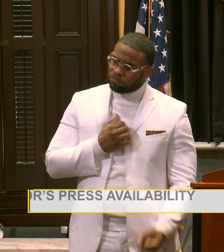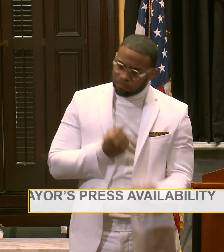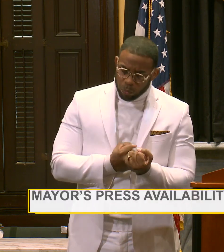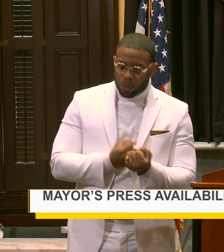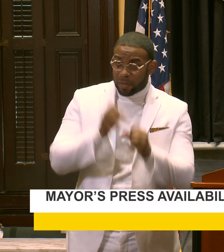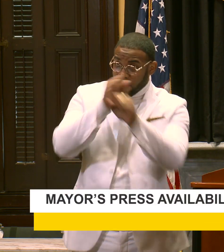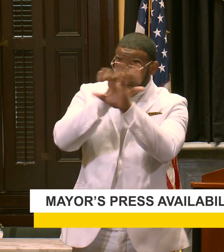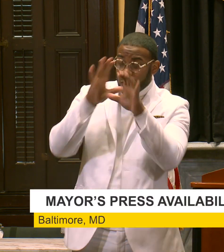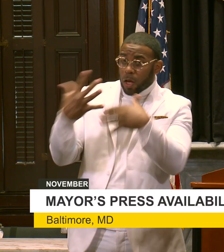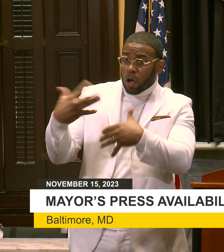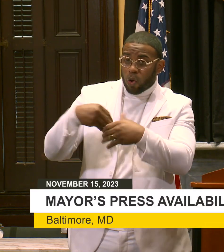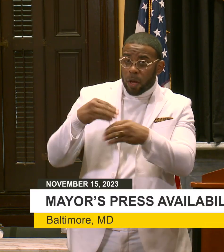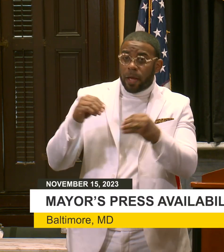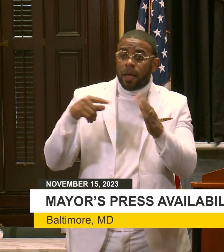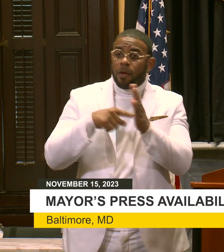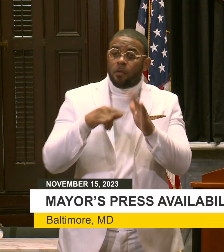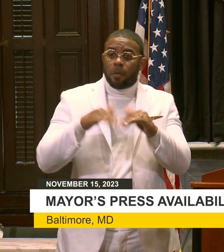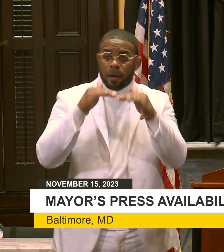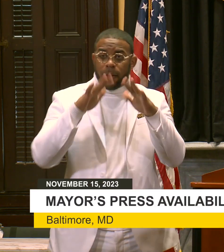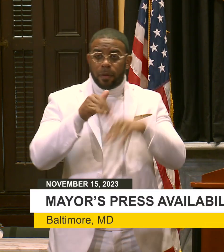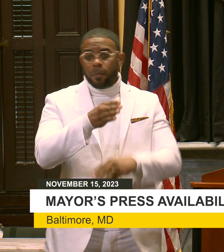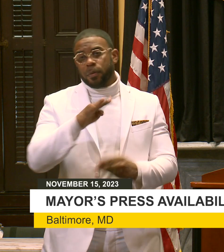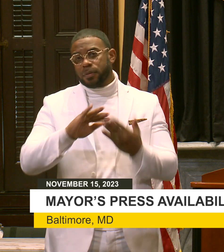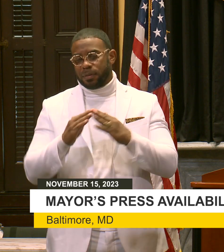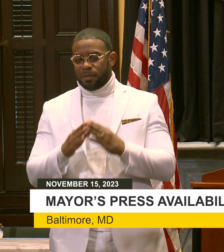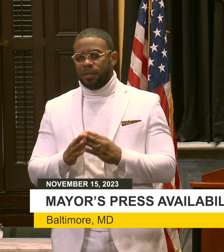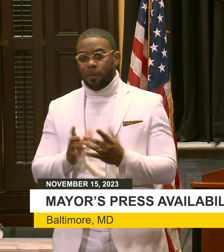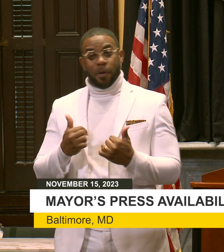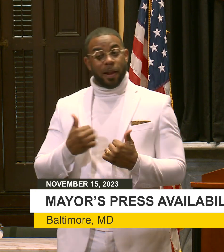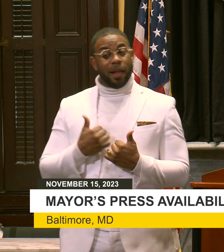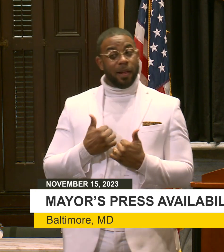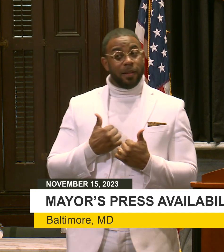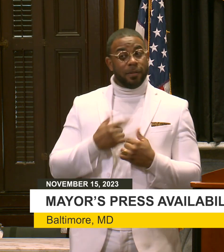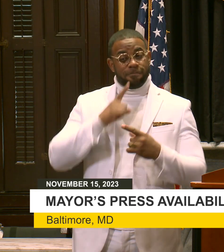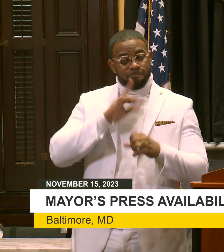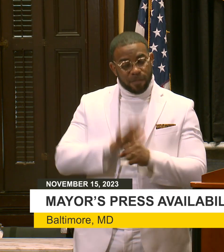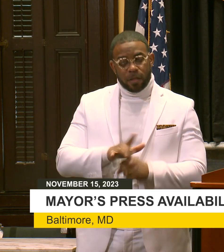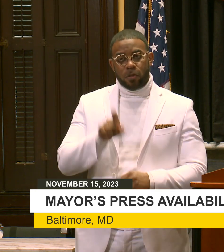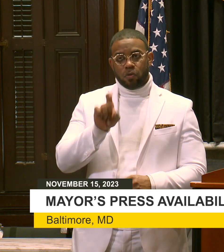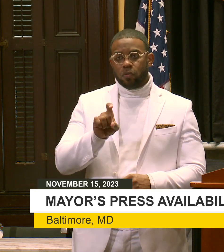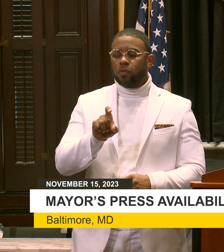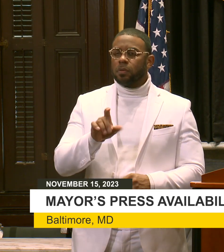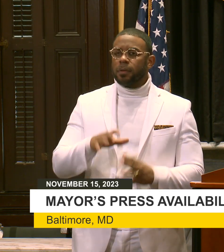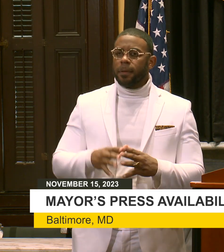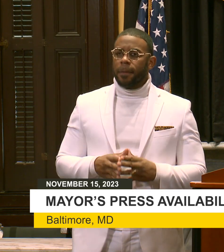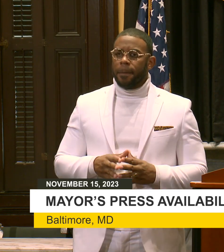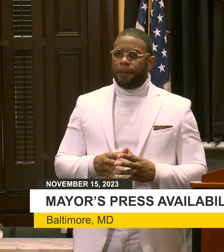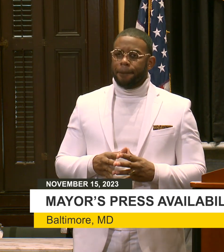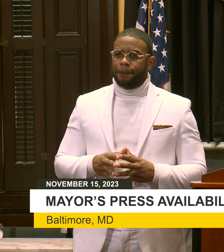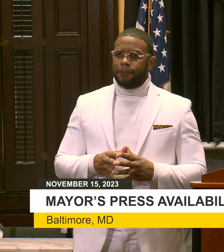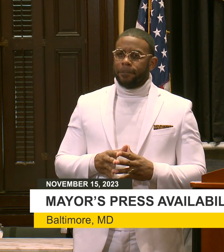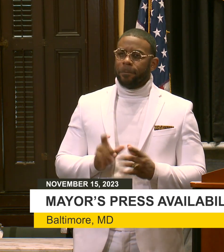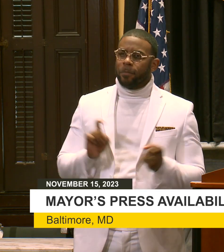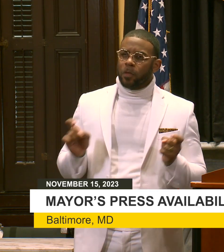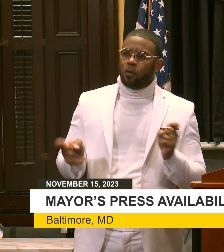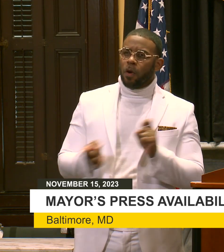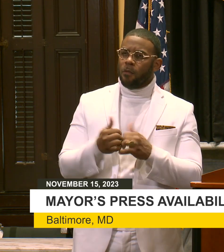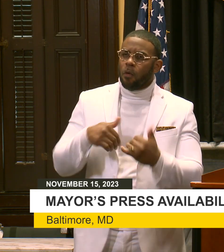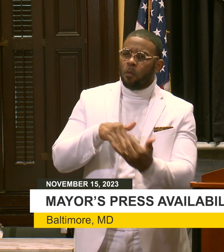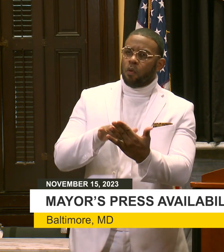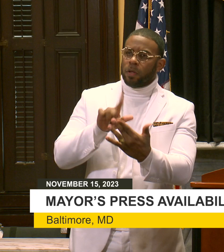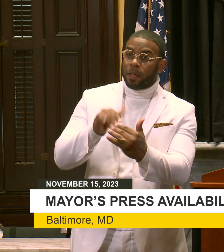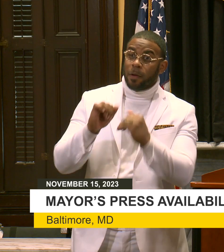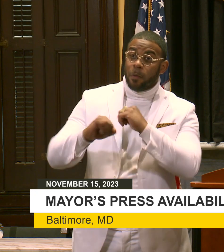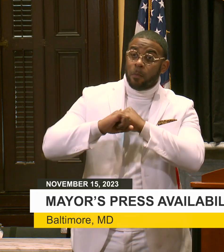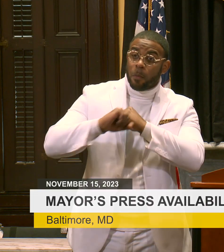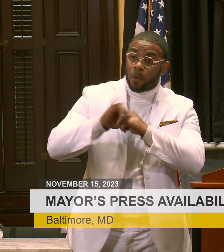supports the vision of inclusion and affordable housing in Baltimore City. And what I am dedicated to doing is transformative approaches that